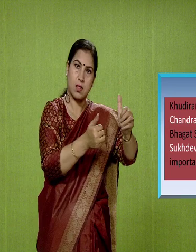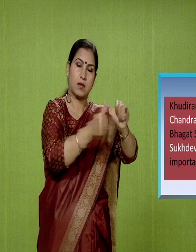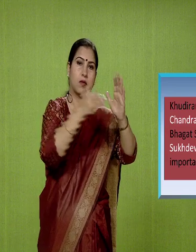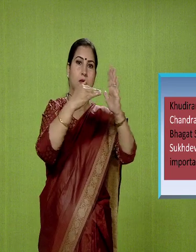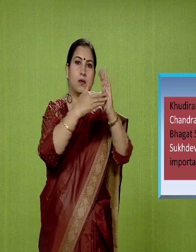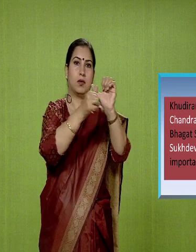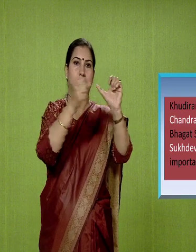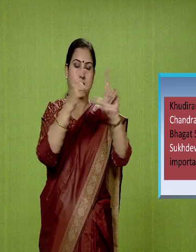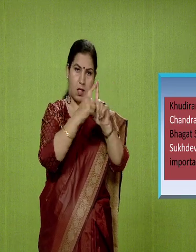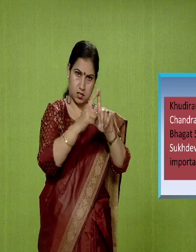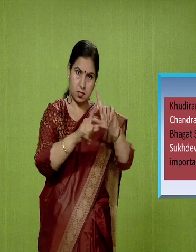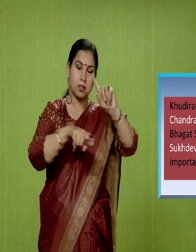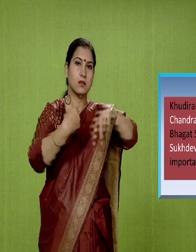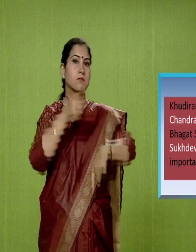Bhagat Singh,